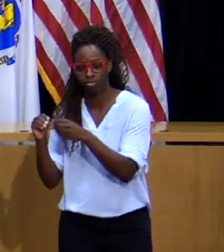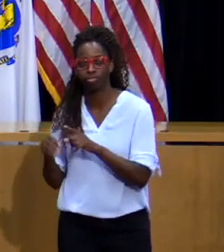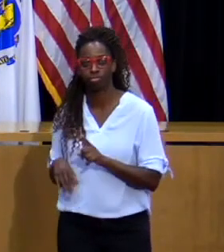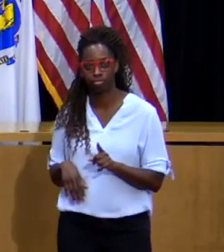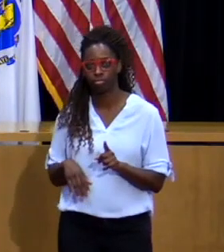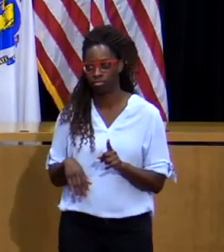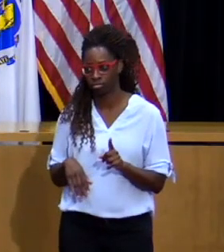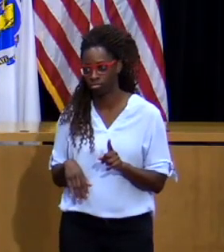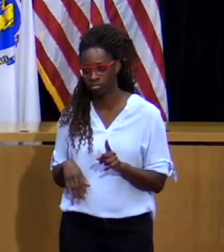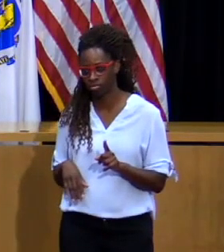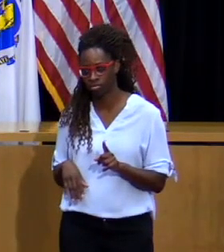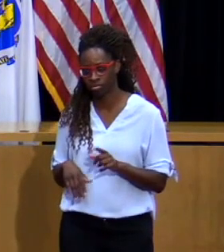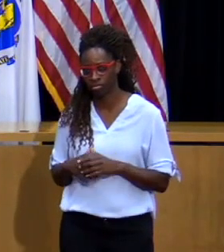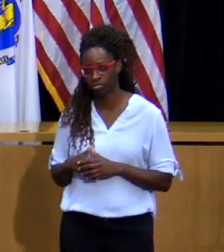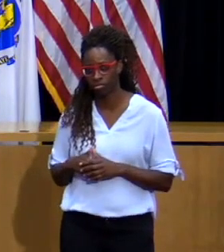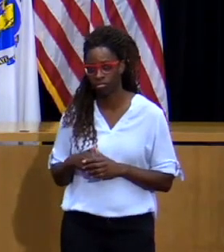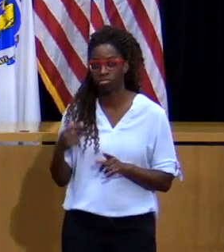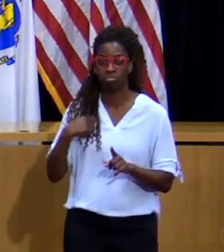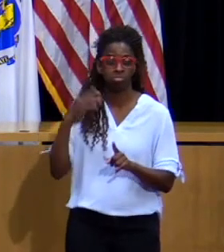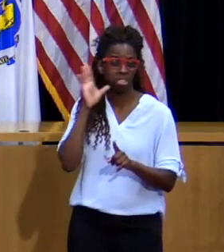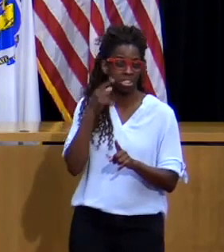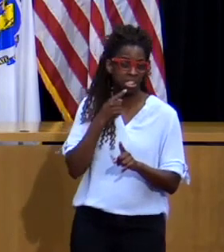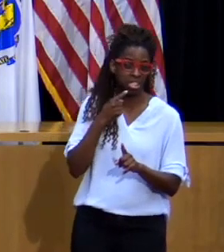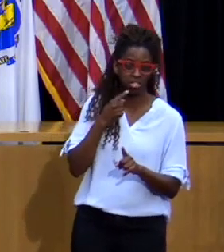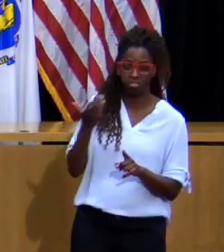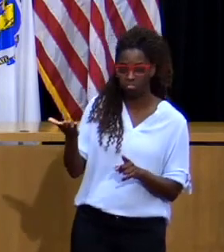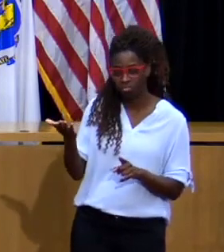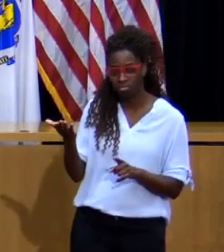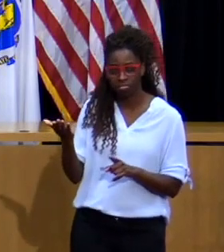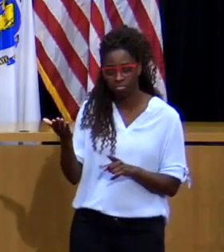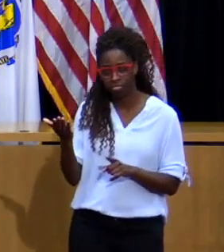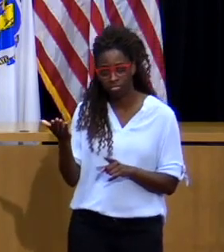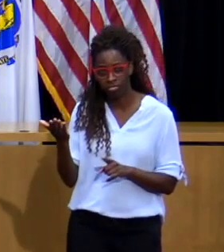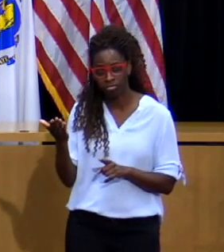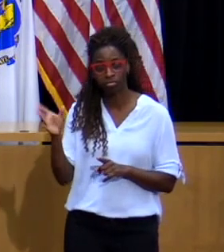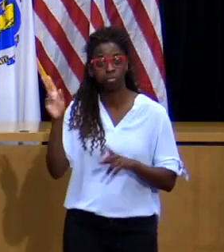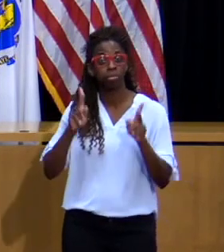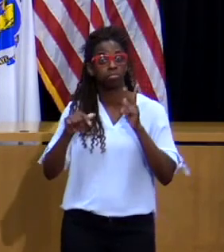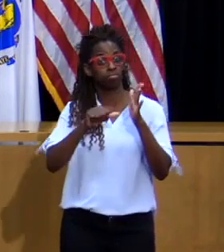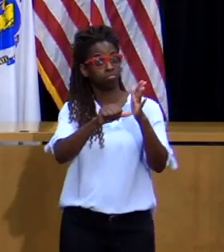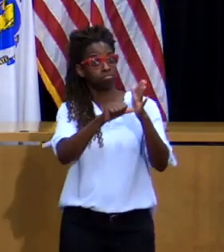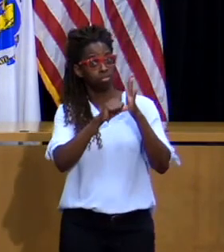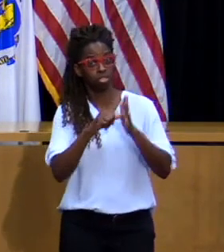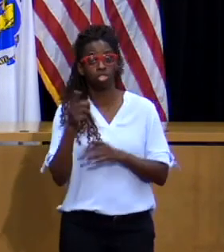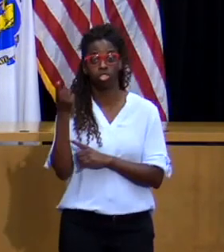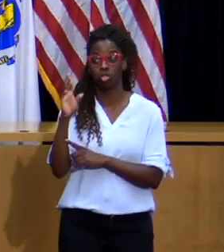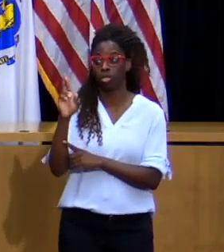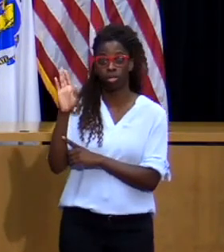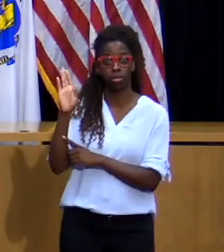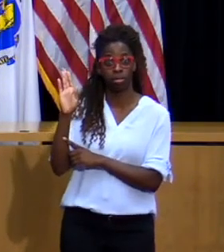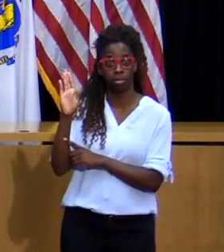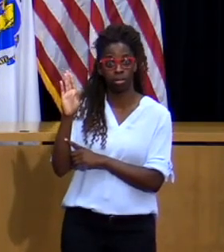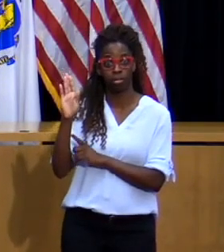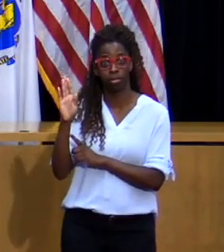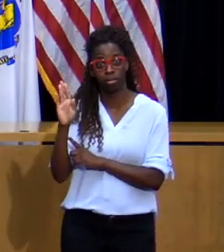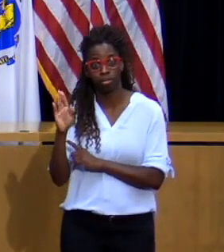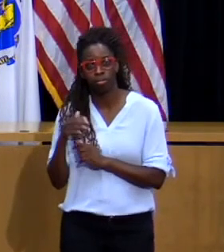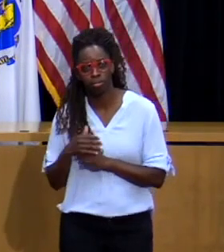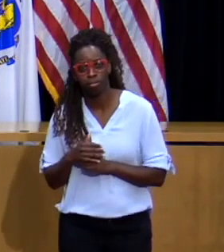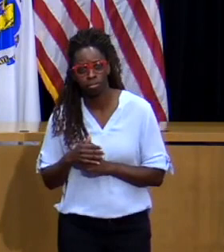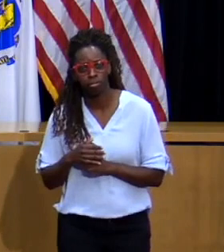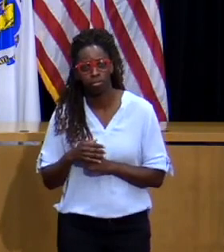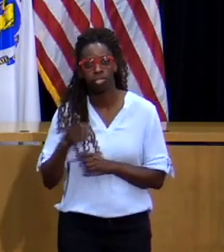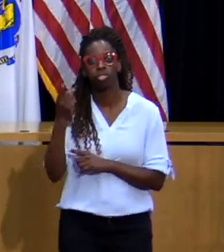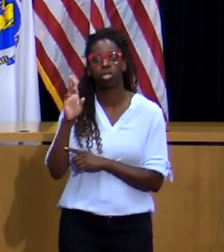half were impressed with Dr. Fauci and thought they would consider it. Half were still very skeptical.